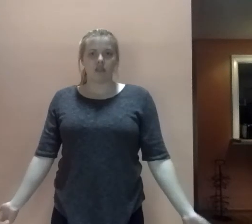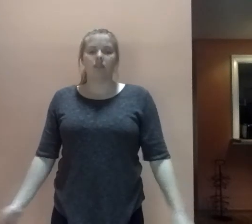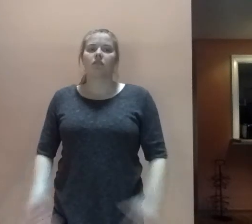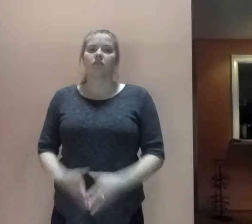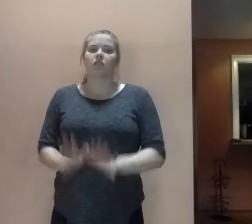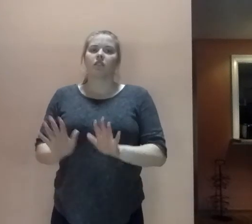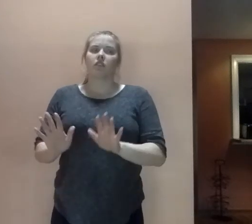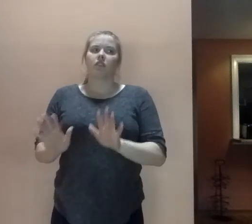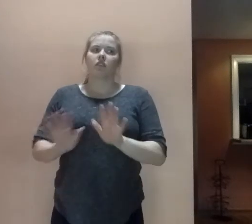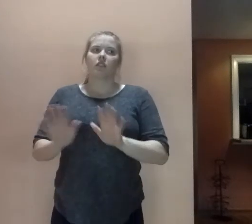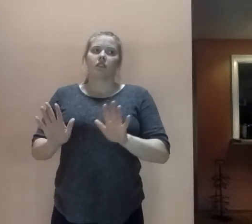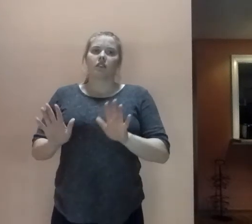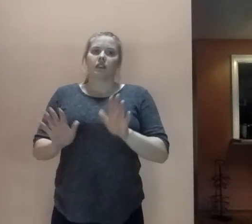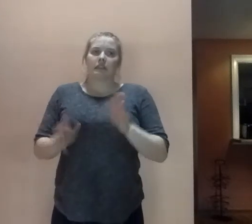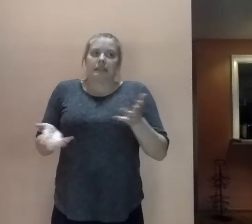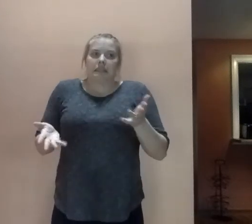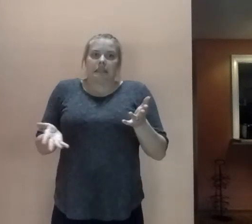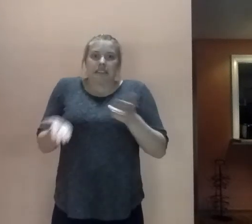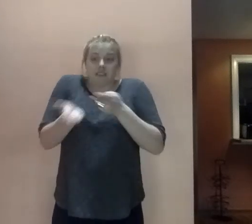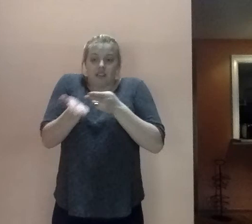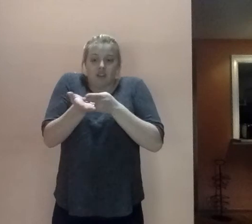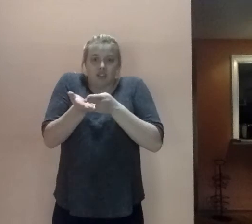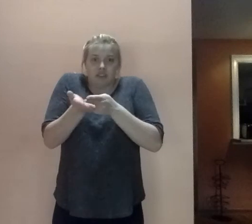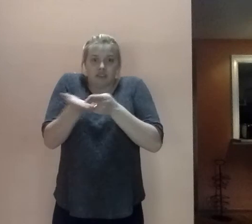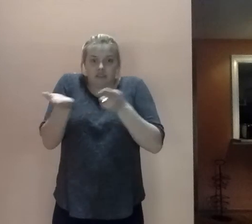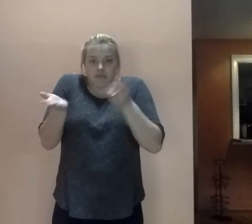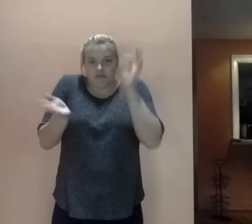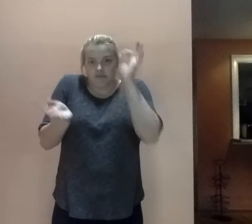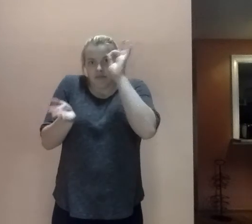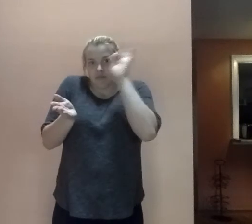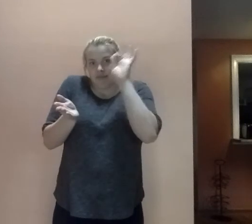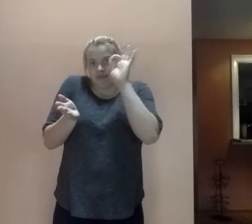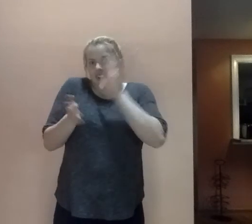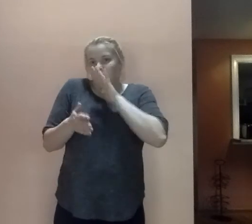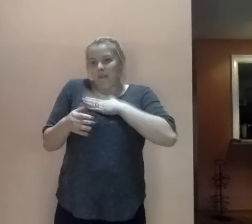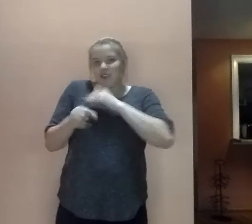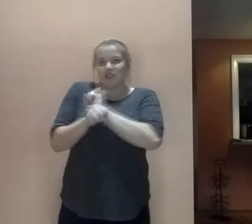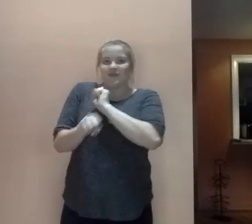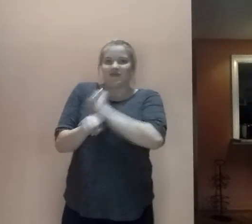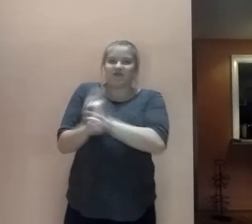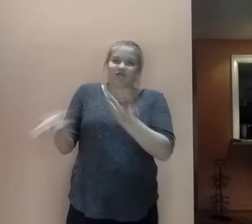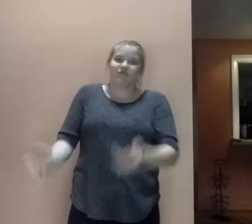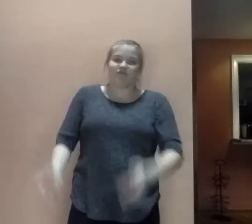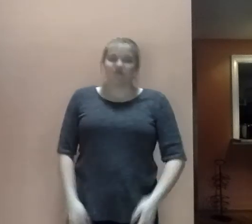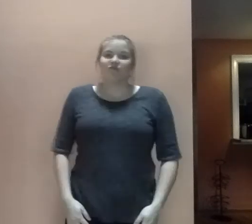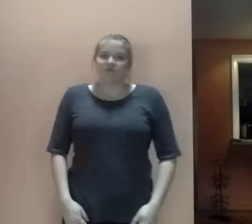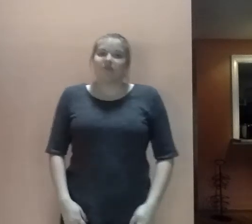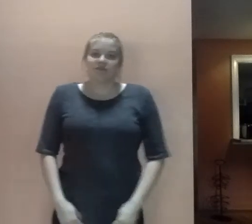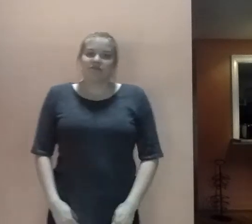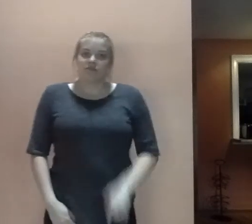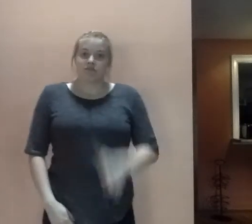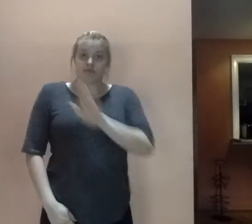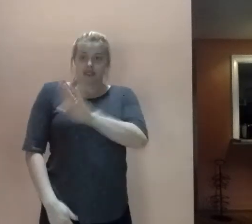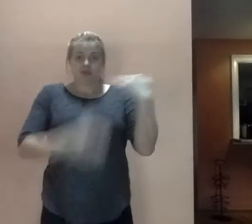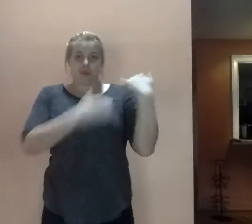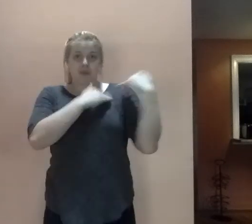I honestly don't know because I don't do that, I guess. That's not what I do. Another organization rep that wasn't able to answer my questions, but he said